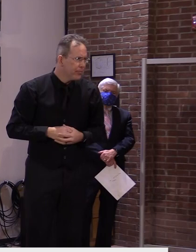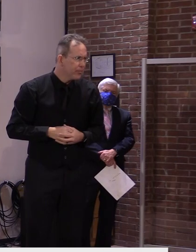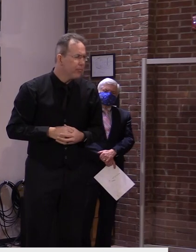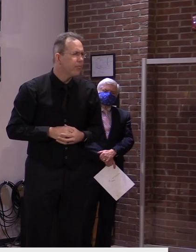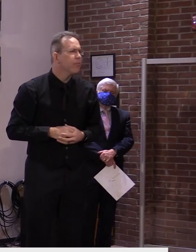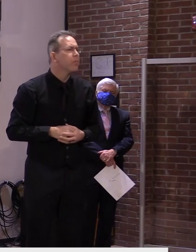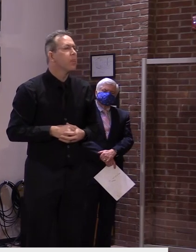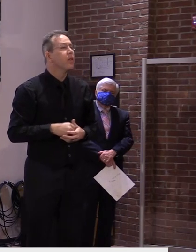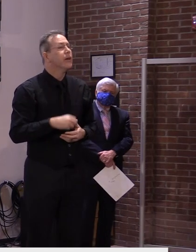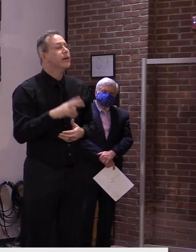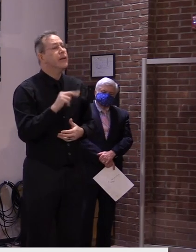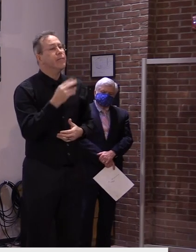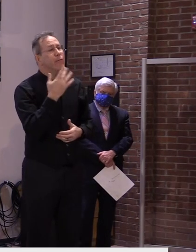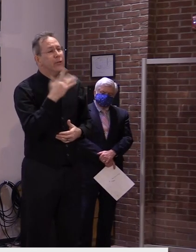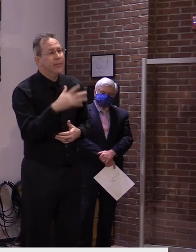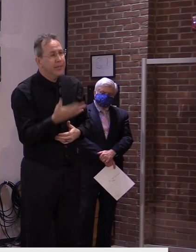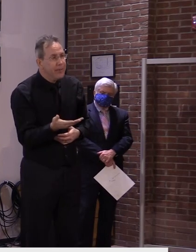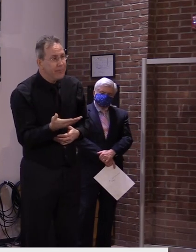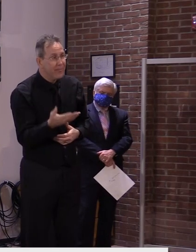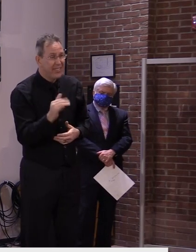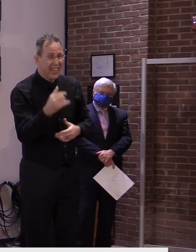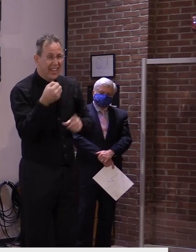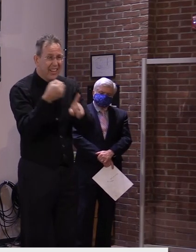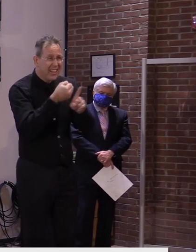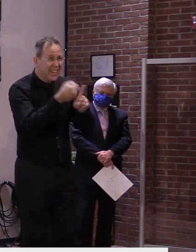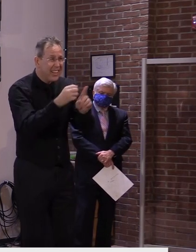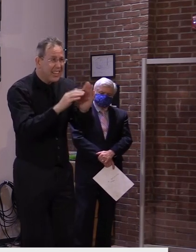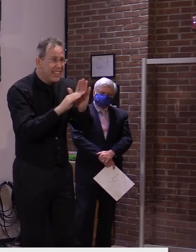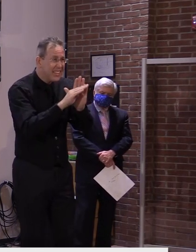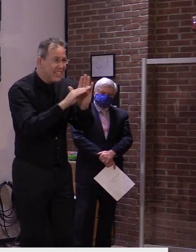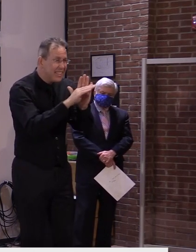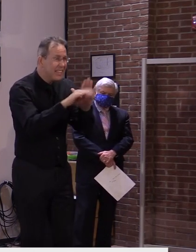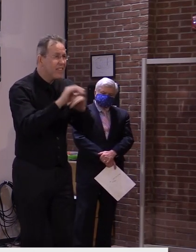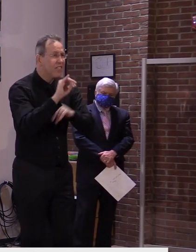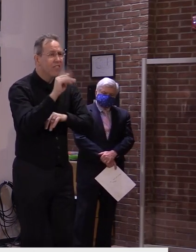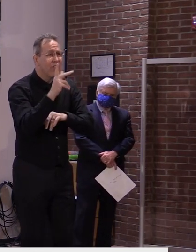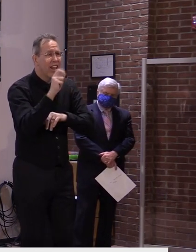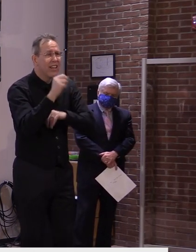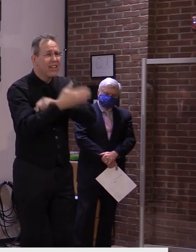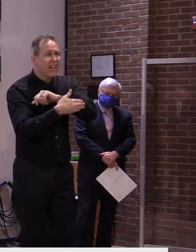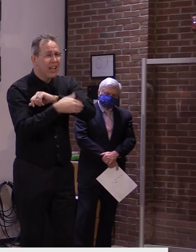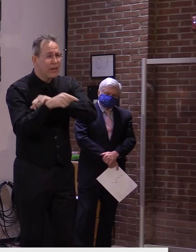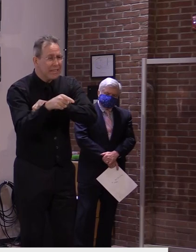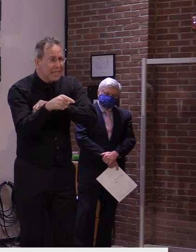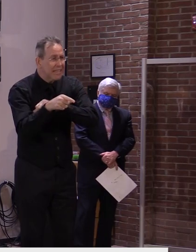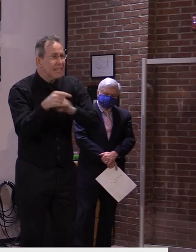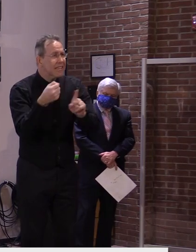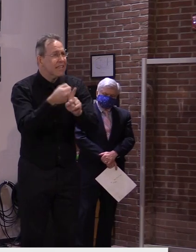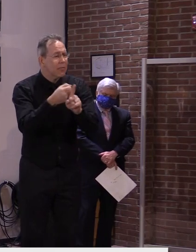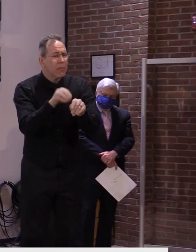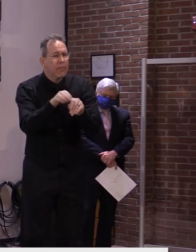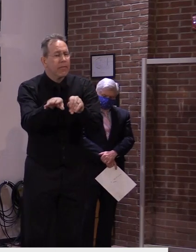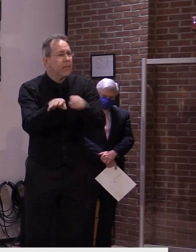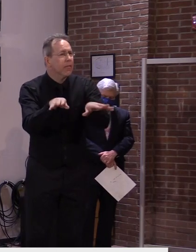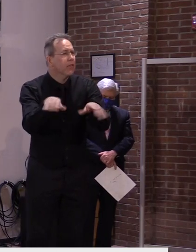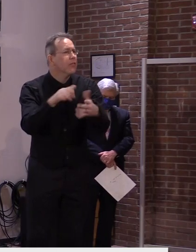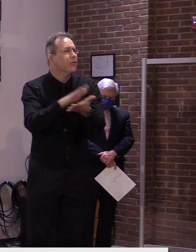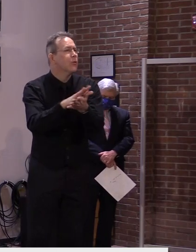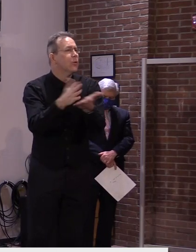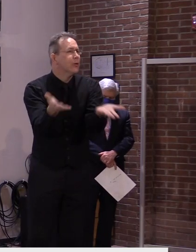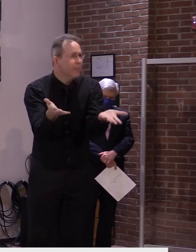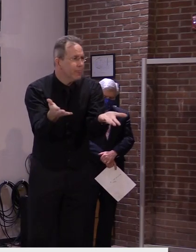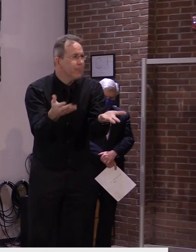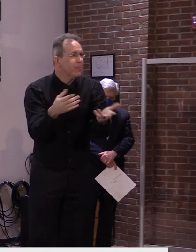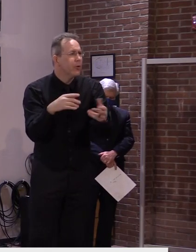Unfortunately, the rising counts in Franklin County are likely to have an impact on school operations in the coming days. The superintendent for the districts in the